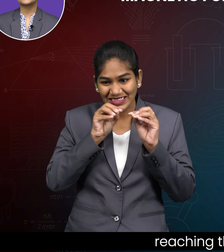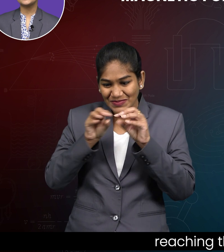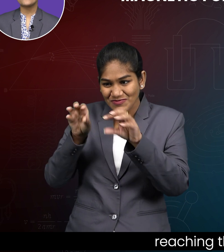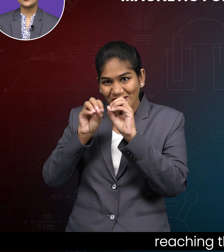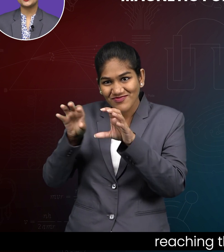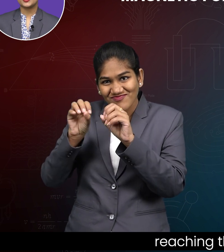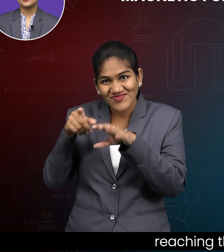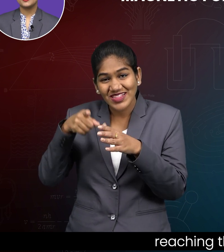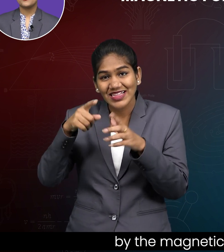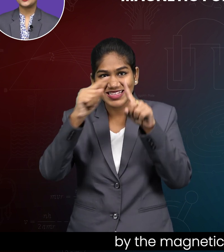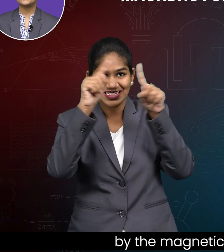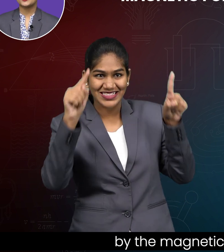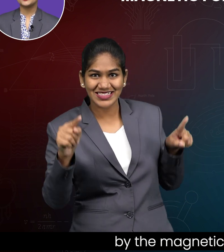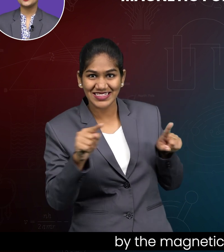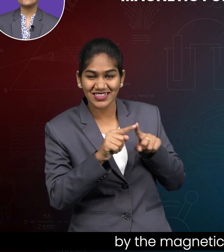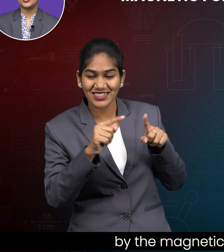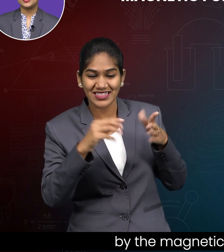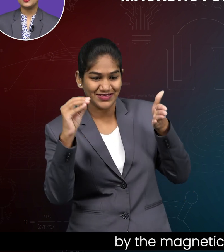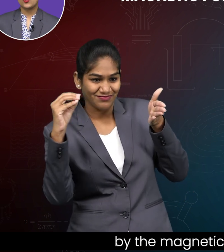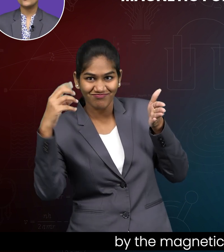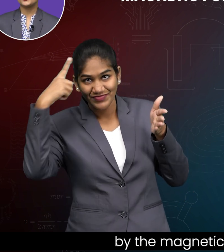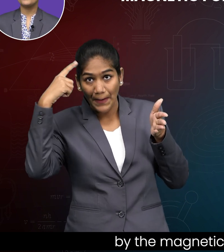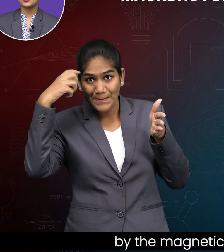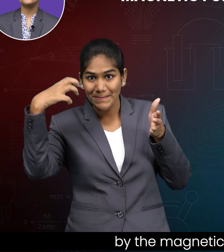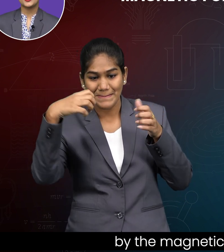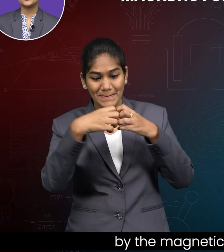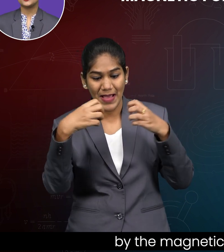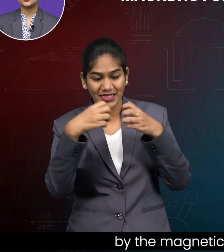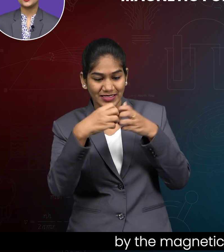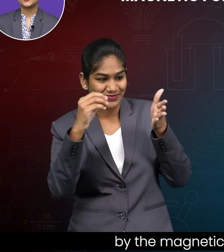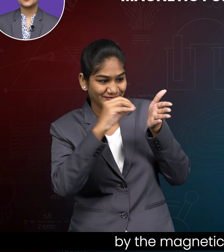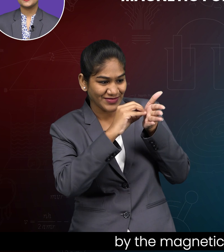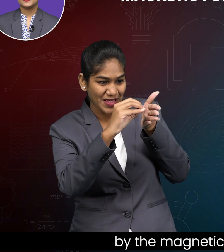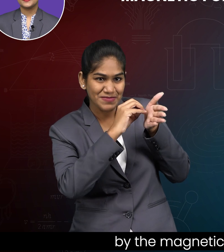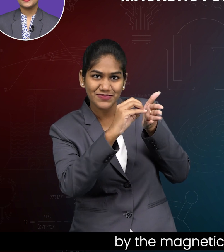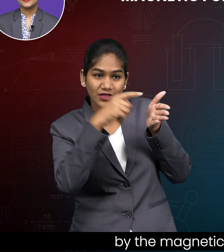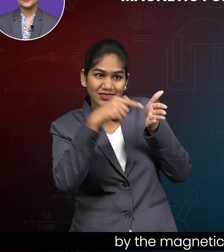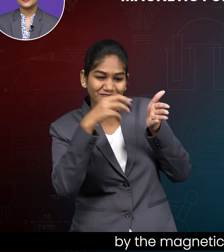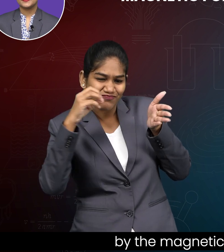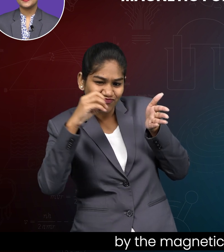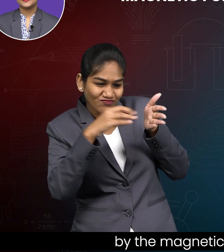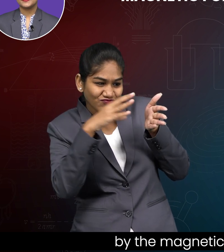reaching the screen affected by the magnetic field of the bar magnet?